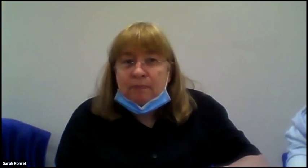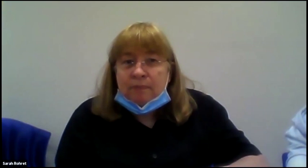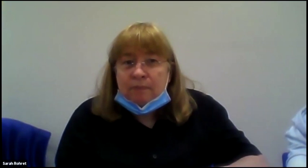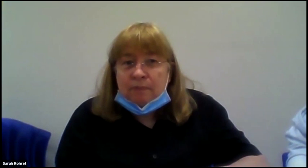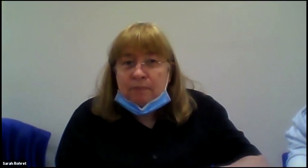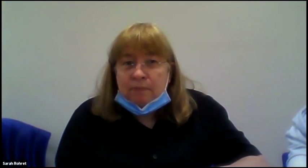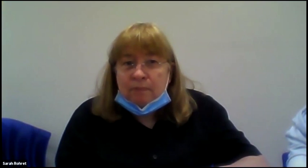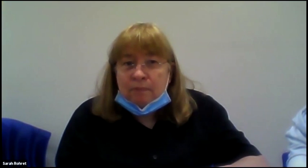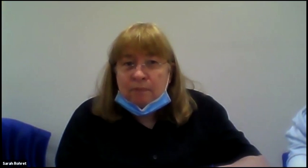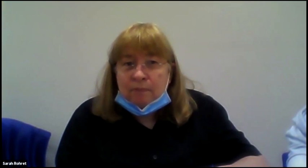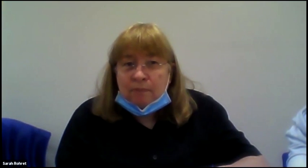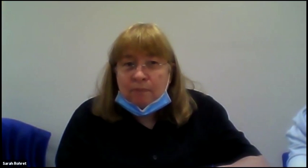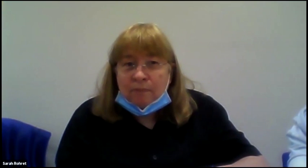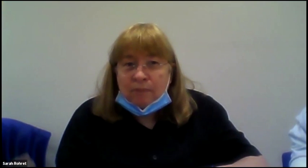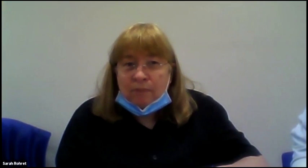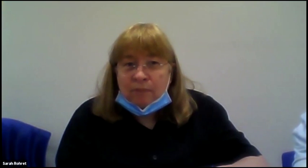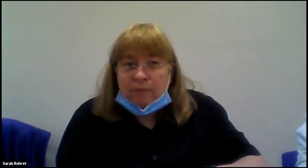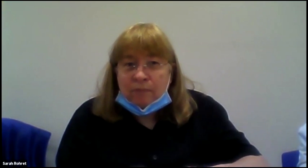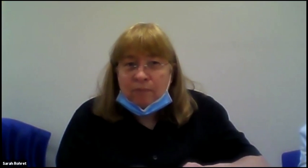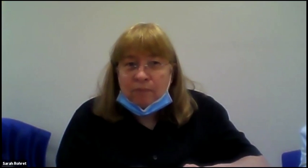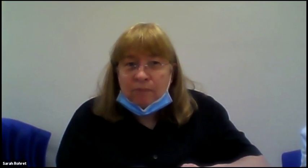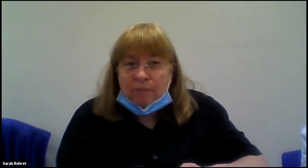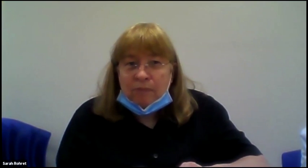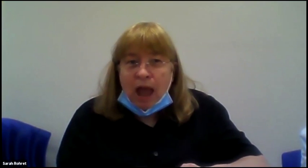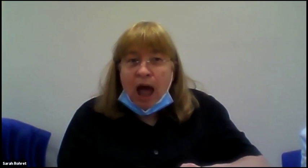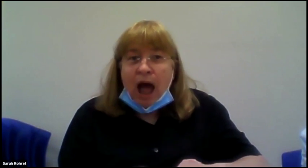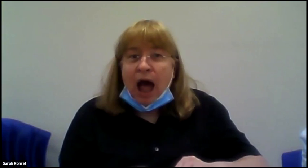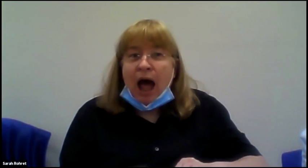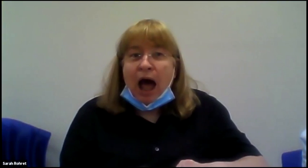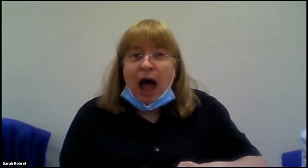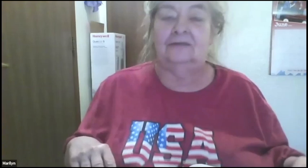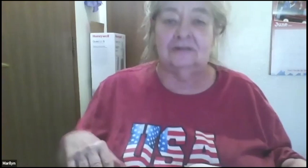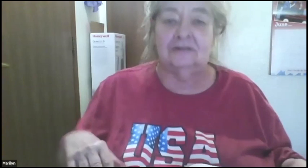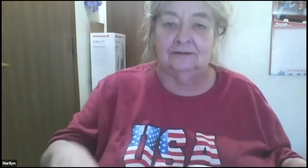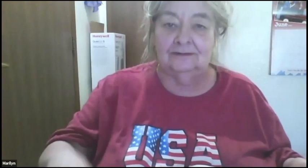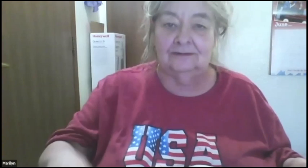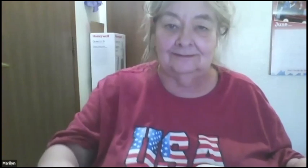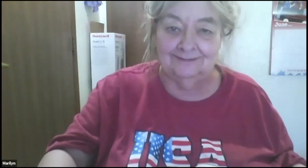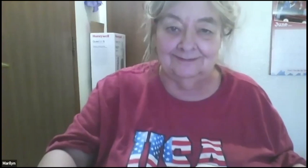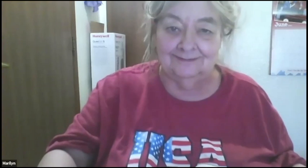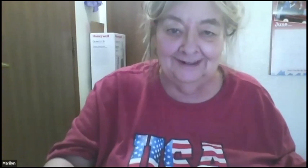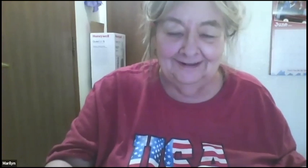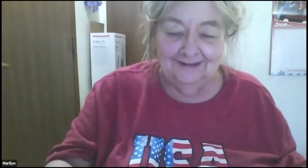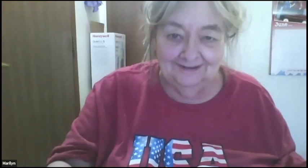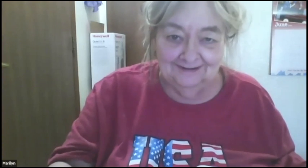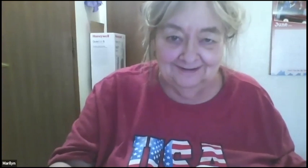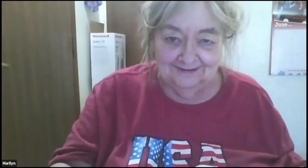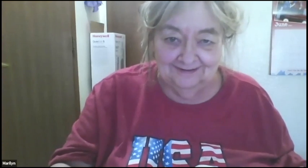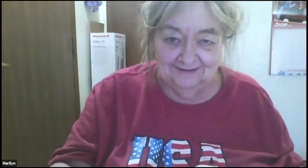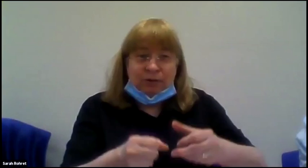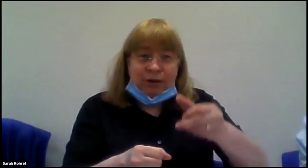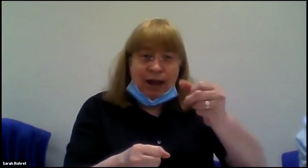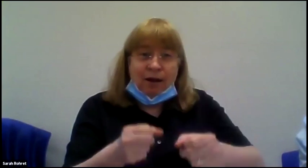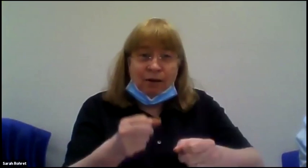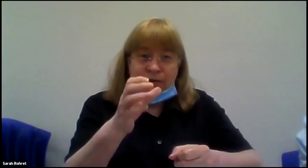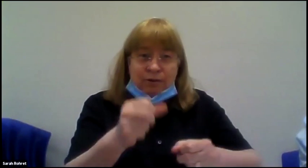milked a cow? I've milked the goat. That counts. My grandfather milked cows.